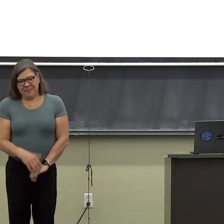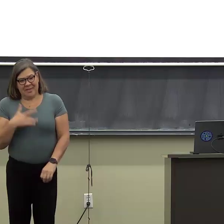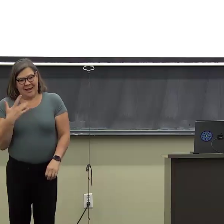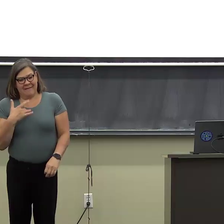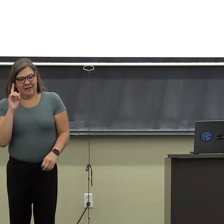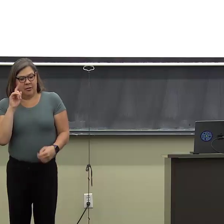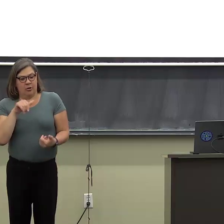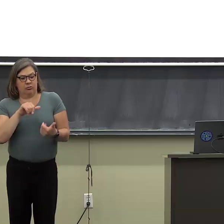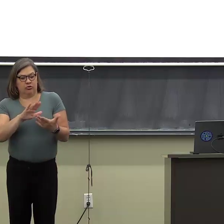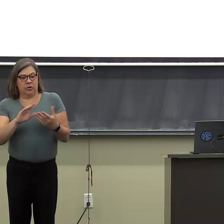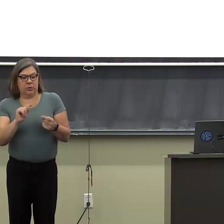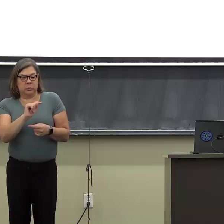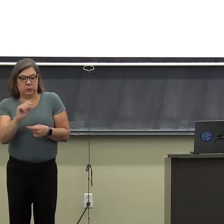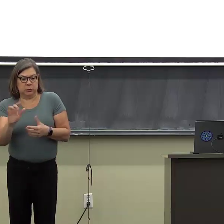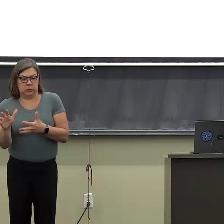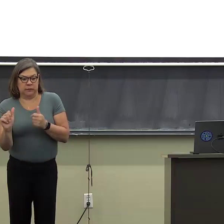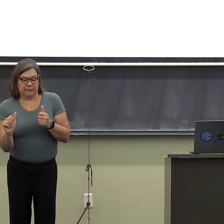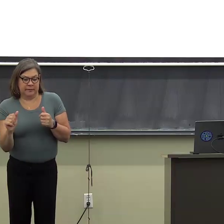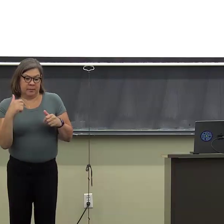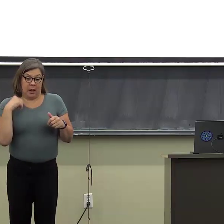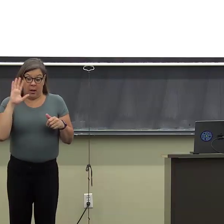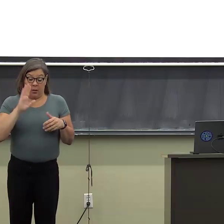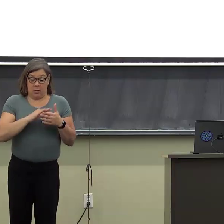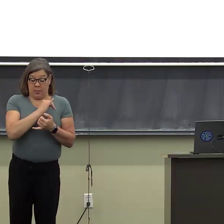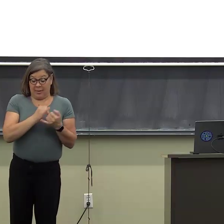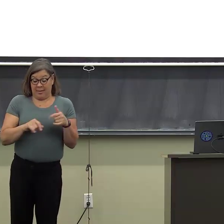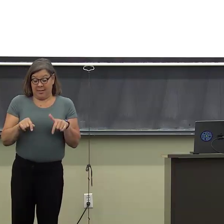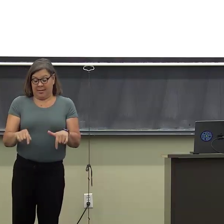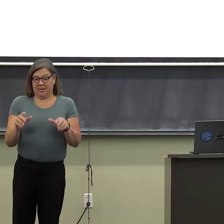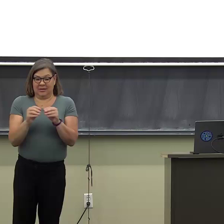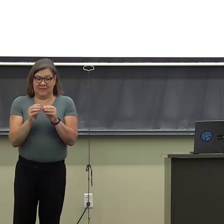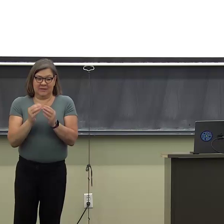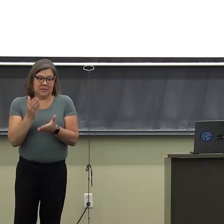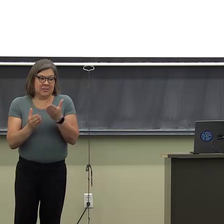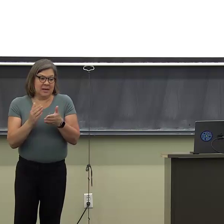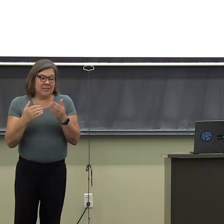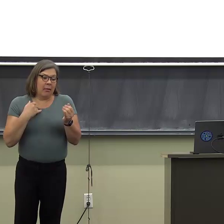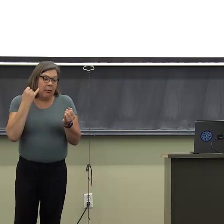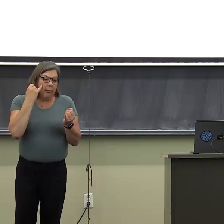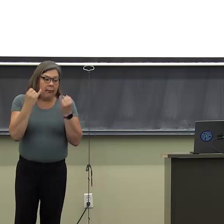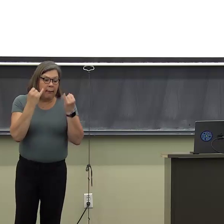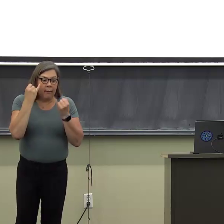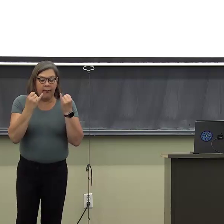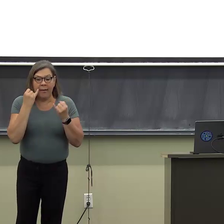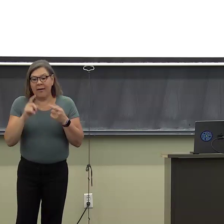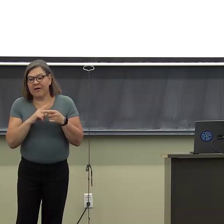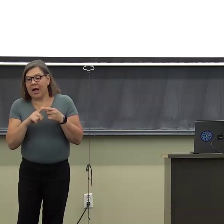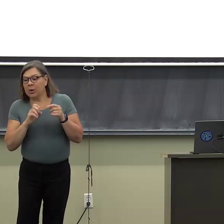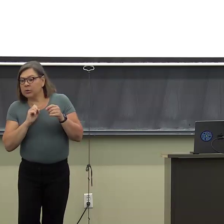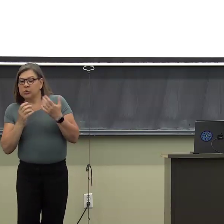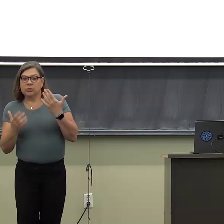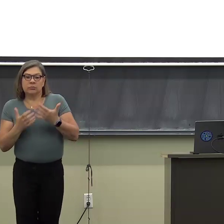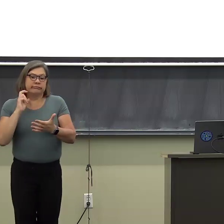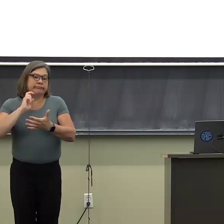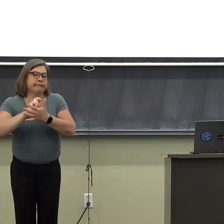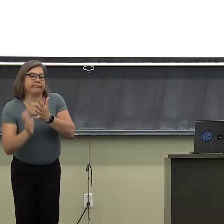quickly. So I do really want to say, I know by the end of this session, we might want to have some ideas on how to leave here and do something about these